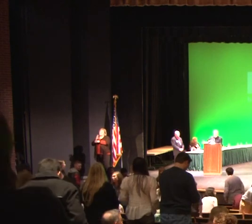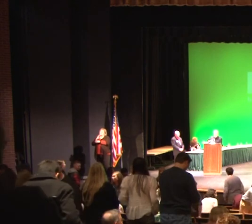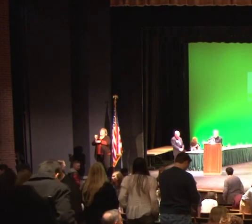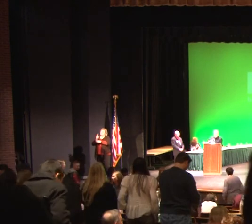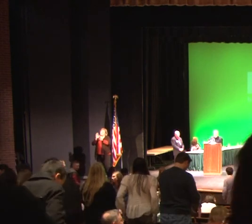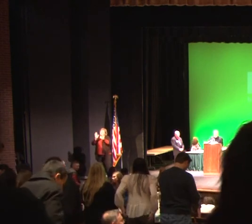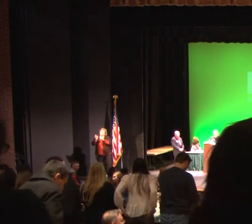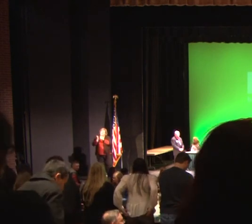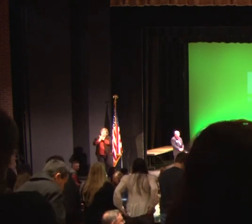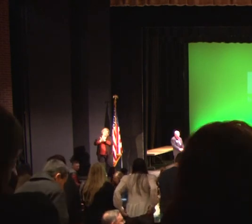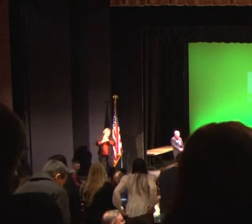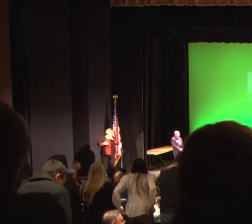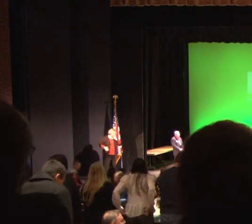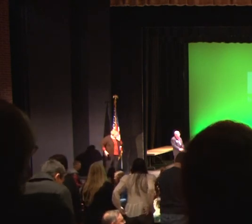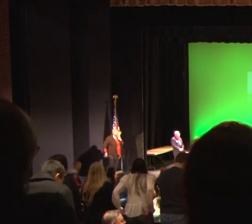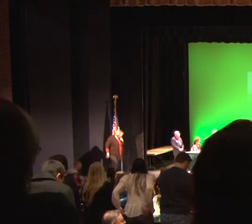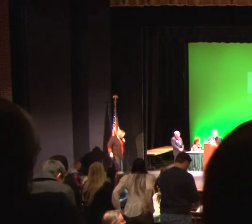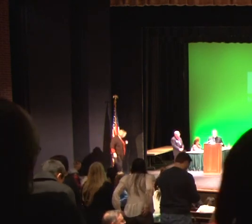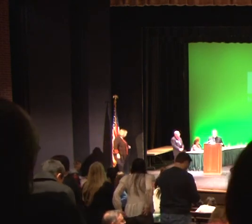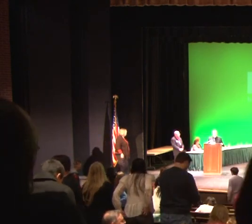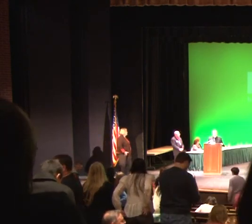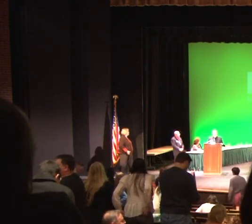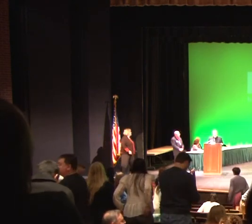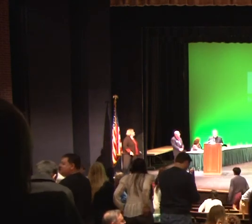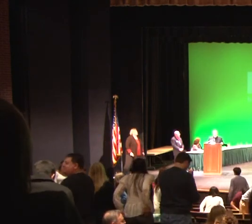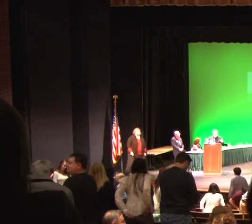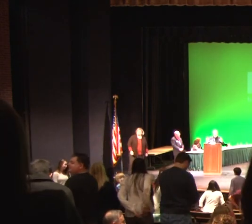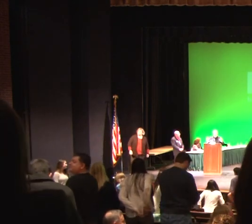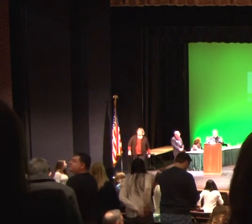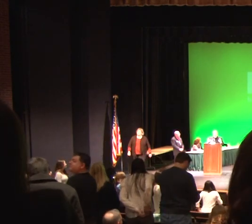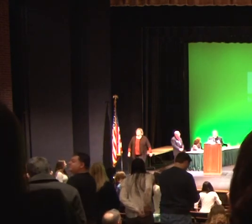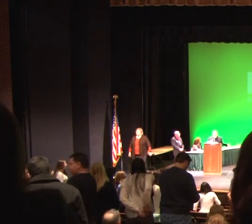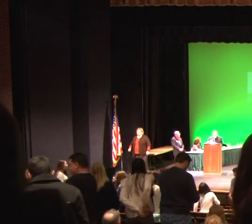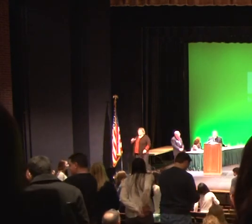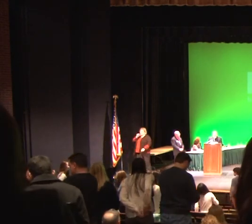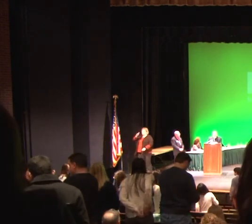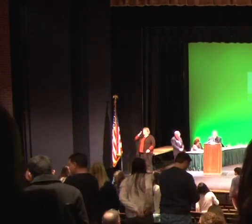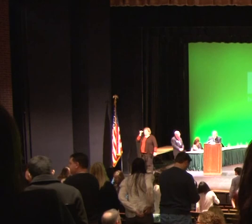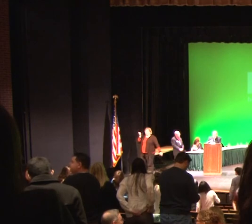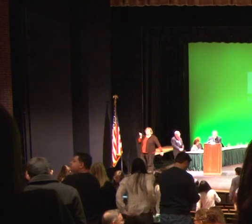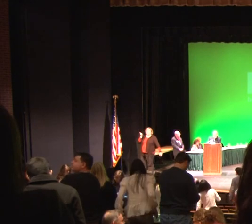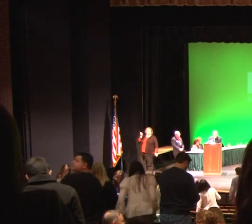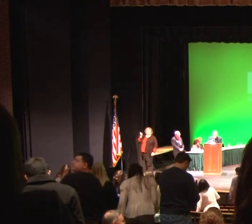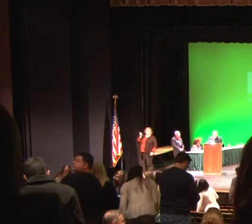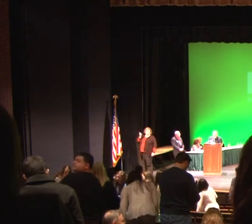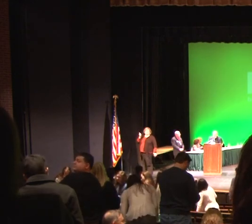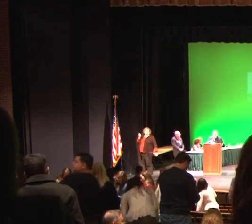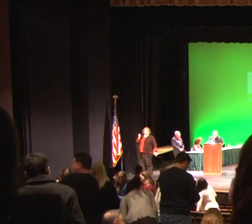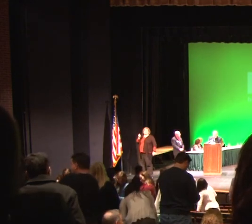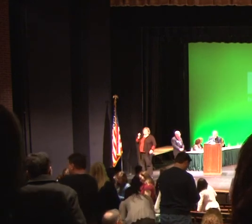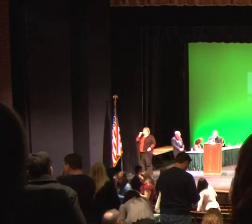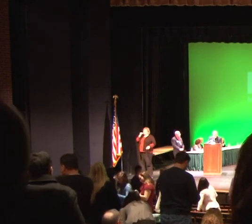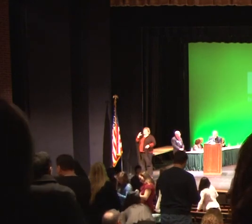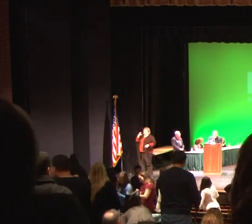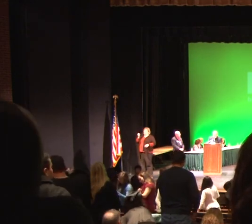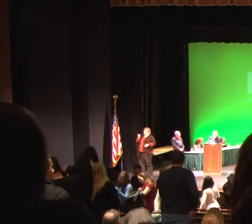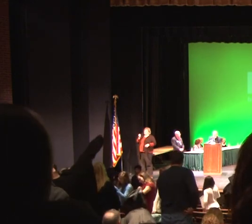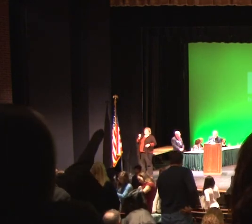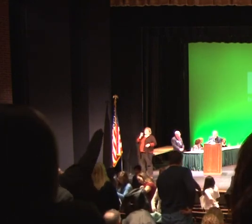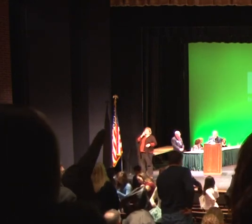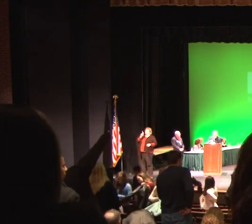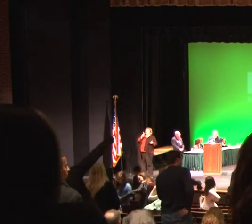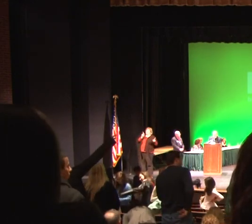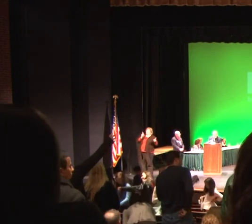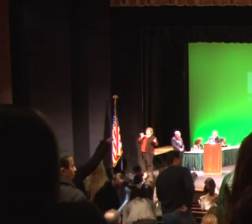great assistance on stage. He didn't sit much. Don't forget to see, if you're a high school student, first, second,